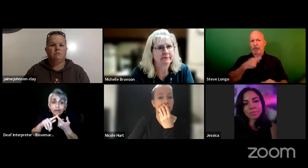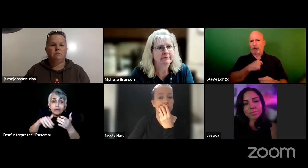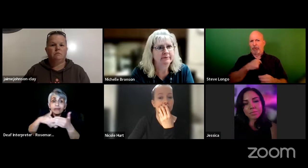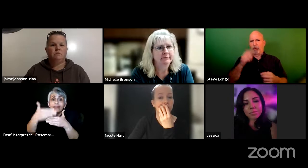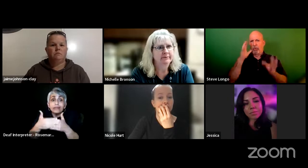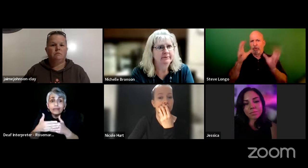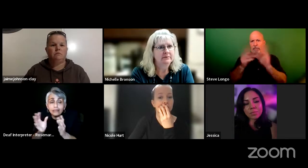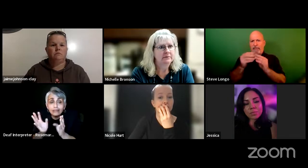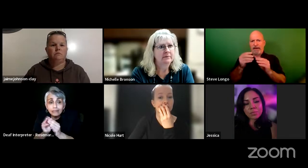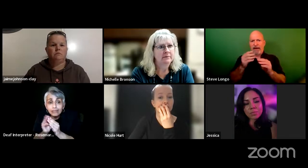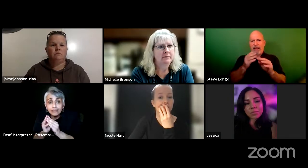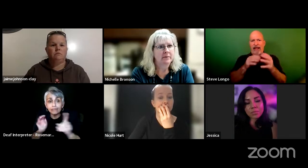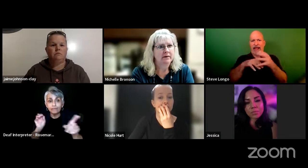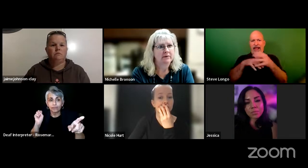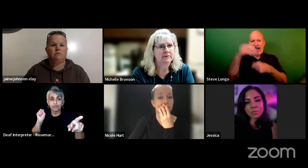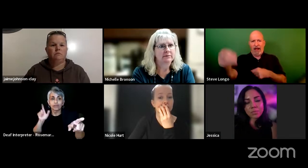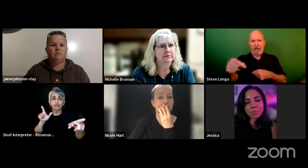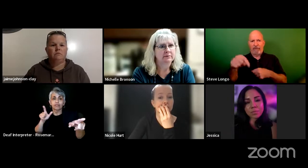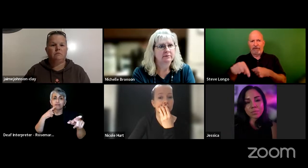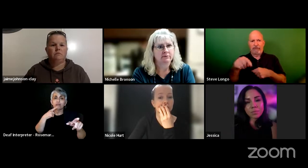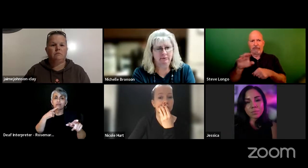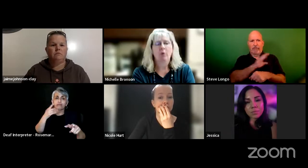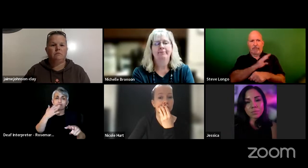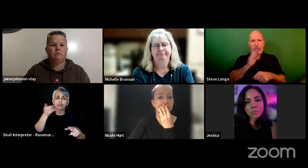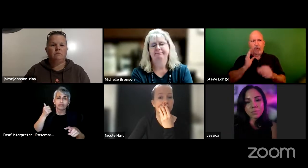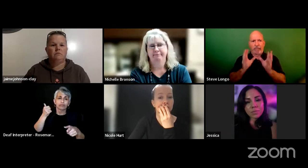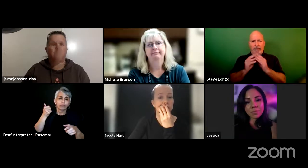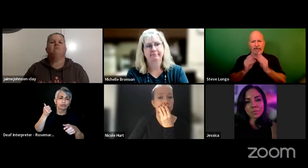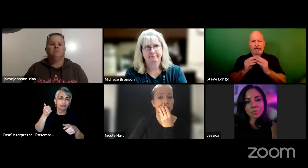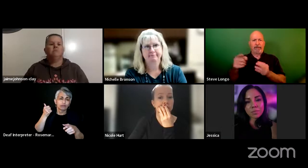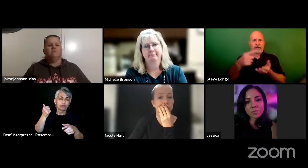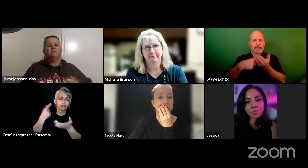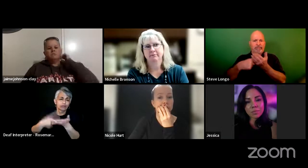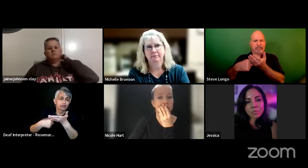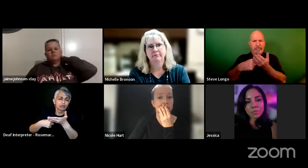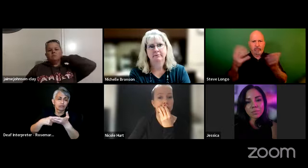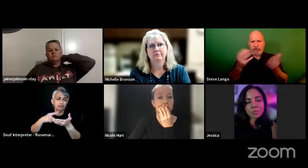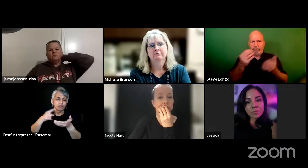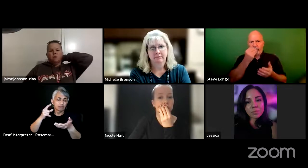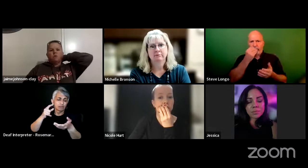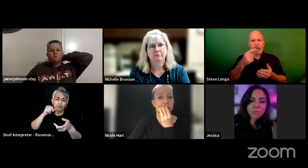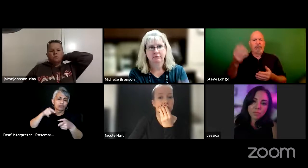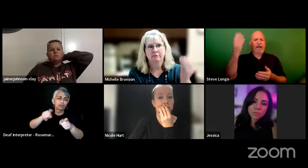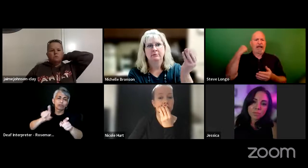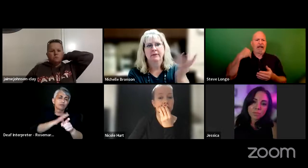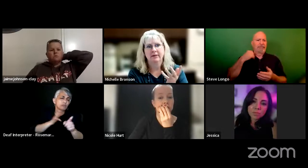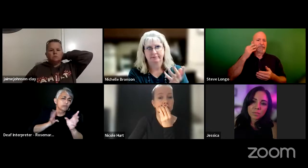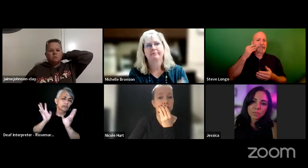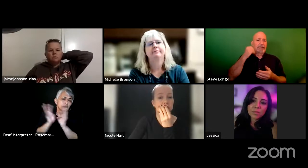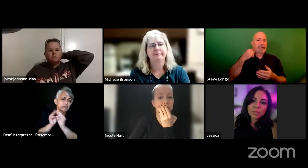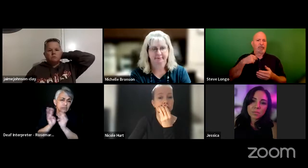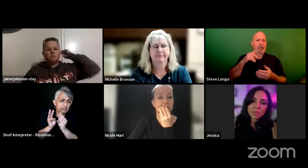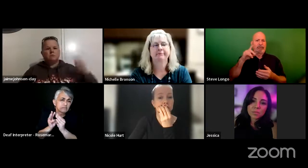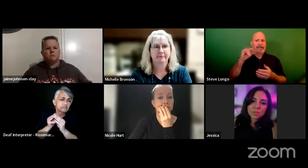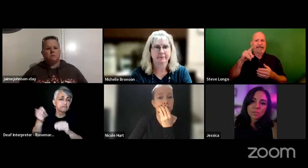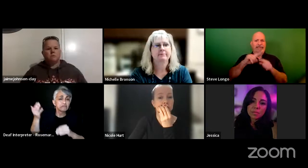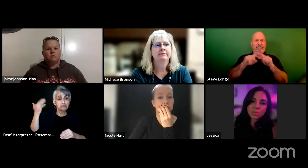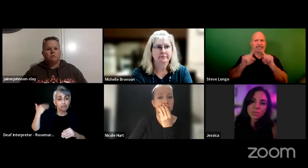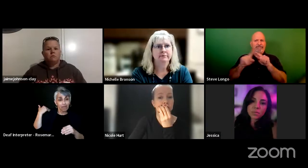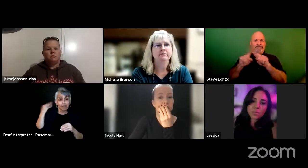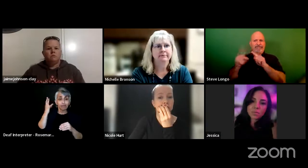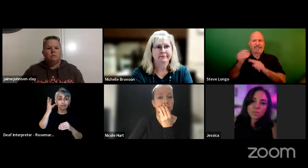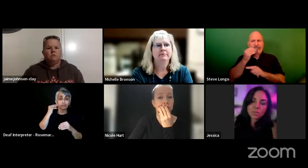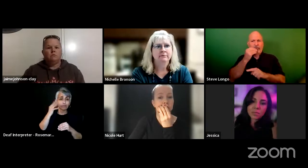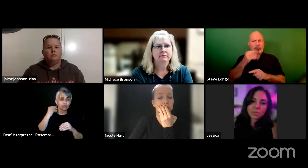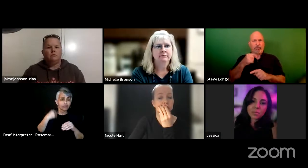sure when that will be decided and when we will know. And this is Steve. I think we will meet separate from this board meeting